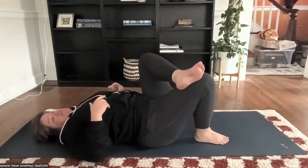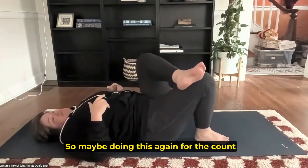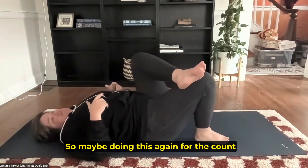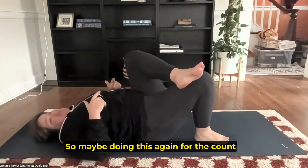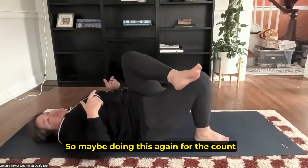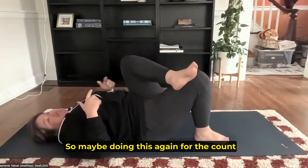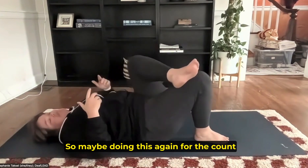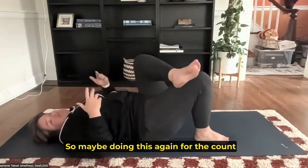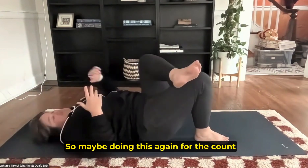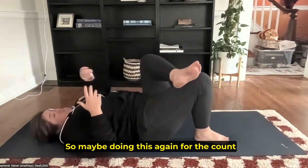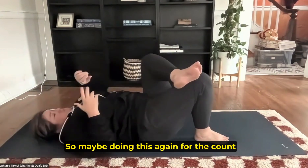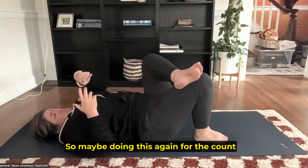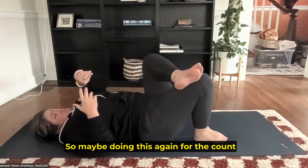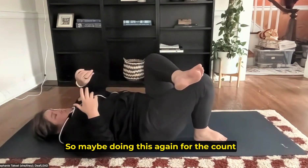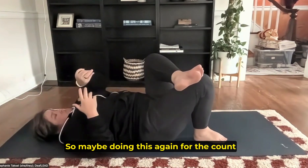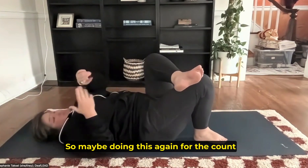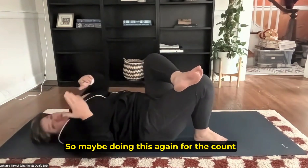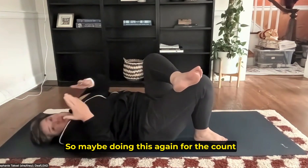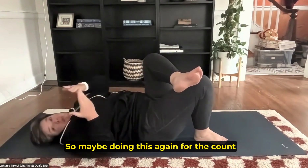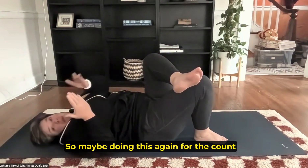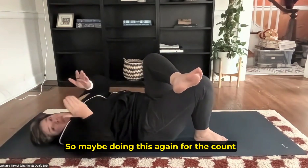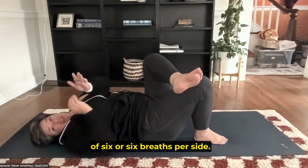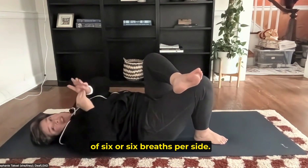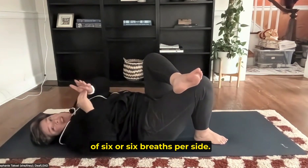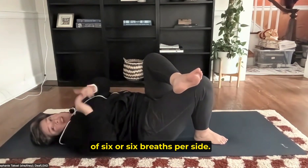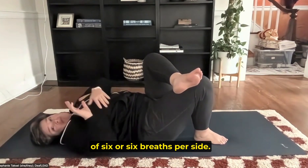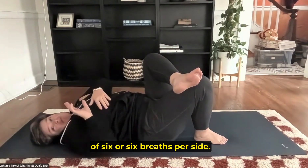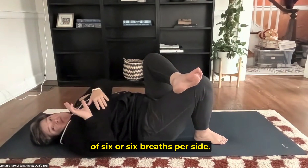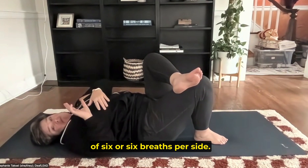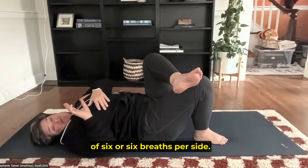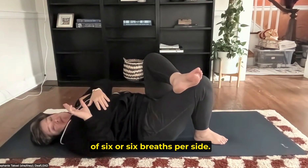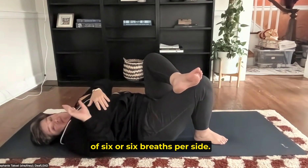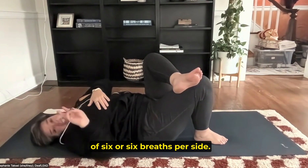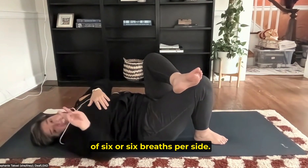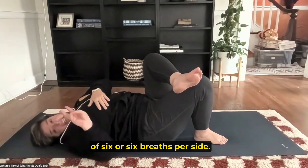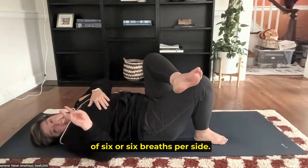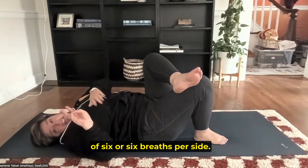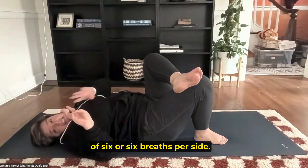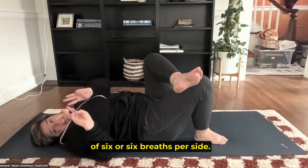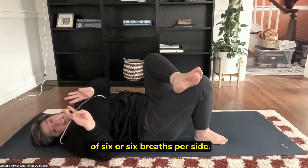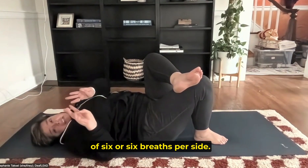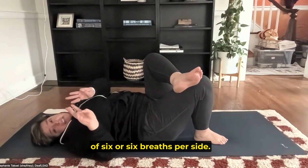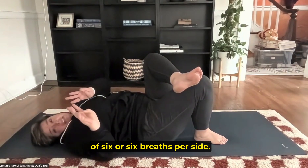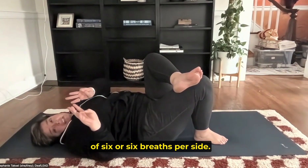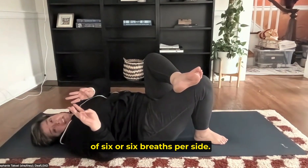So maybe doing this again for the count of 6 or 6 breaths per side.